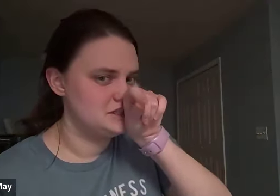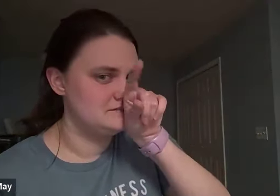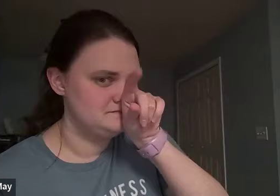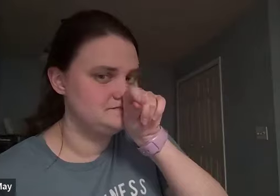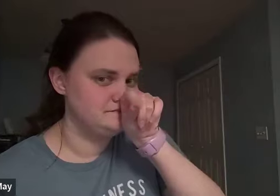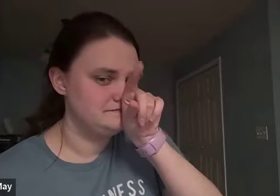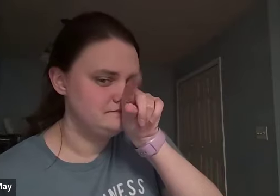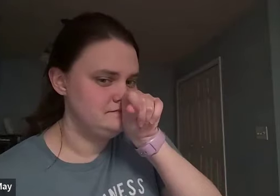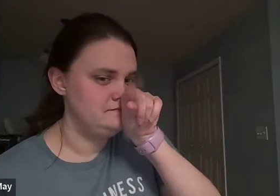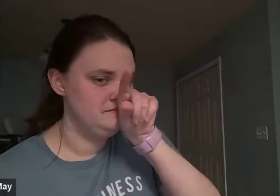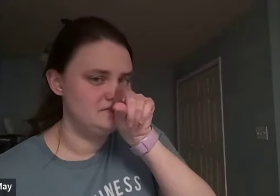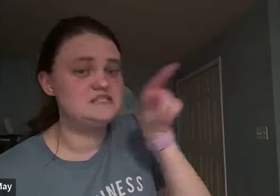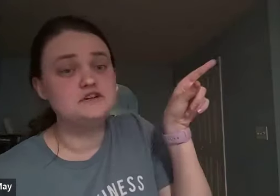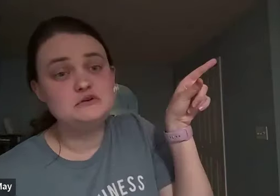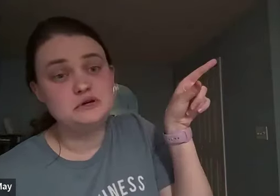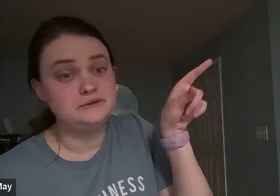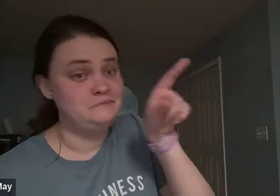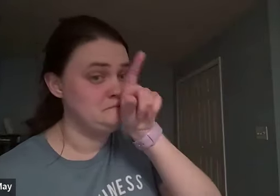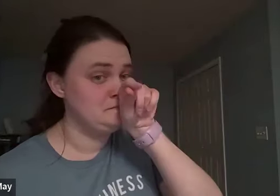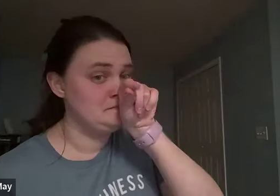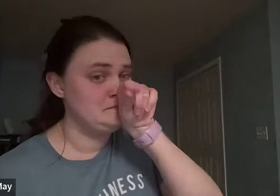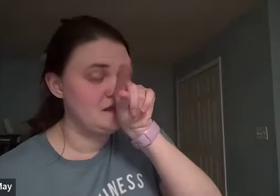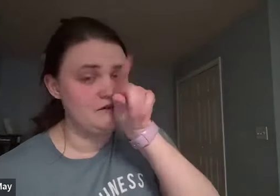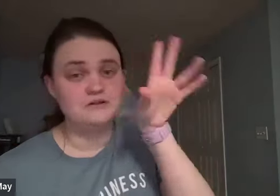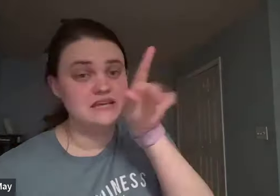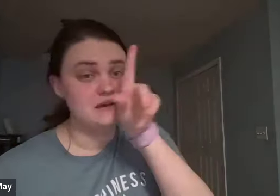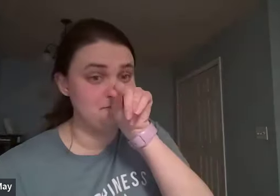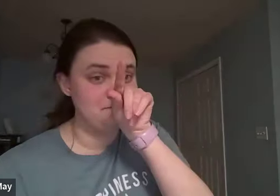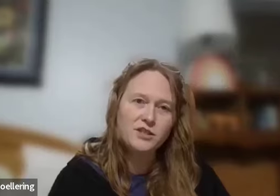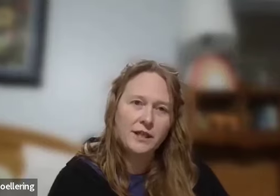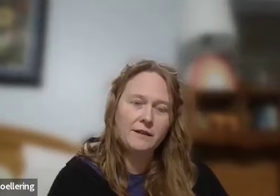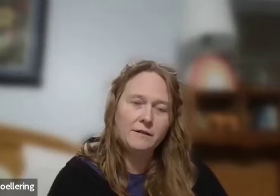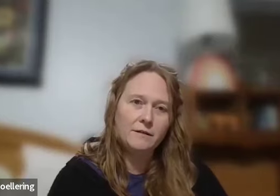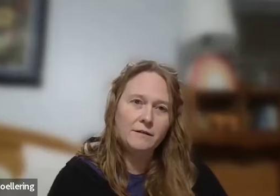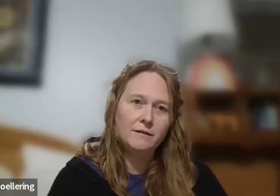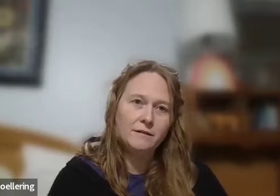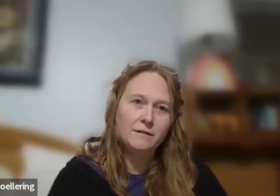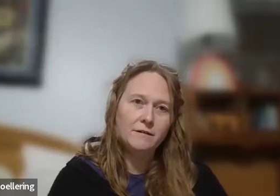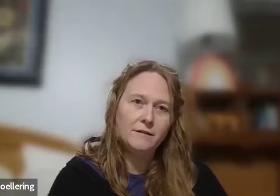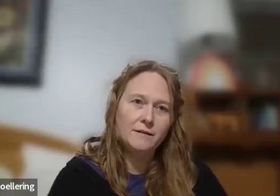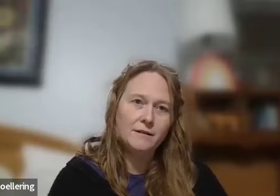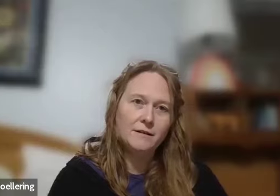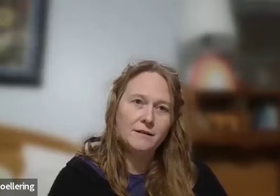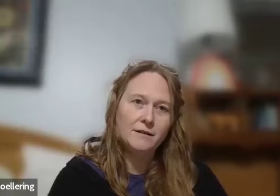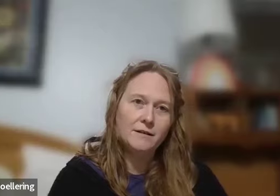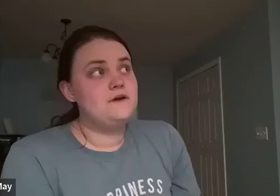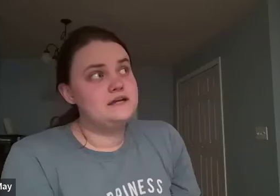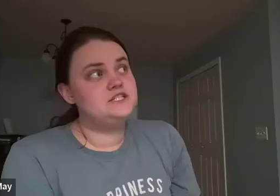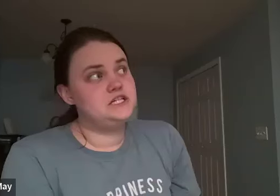Chicken. This is also bird. They're all together. Fried chicken? If you were going to have fried